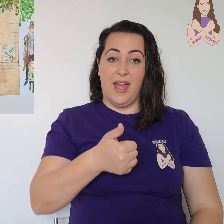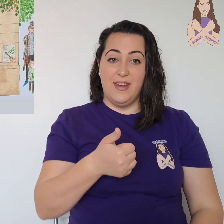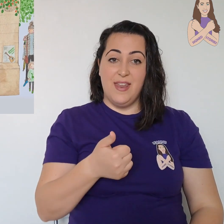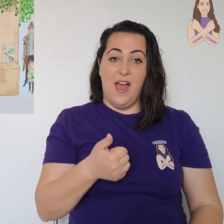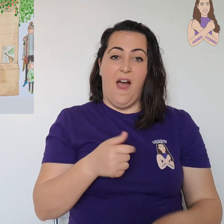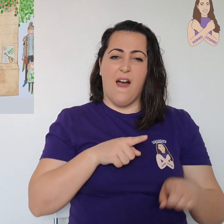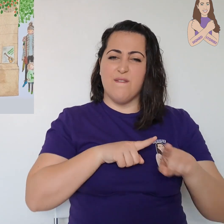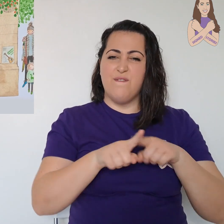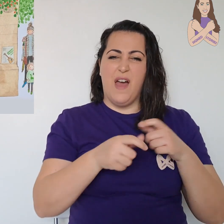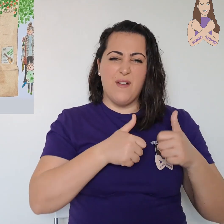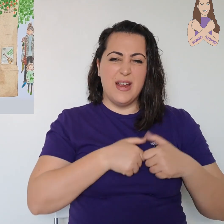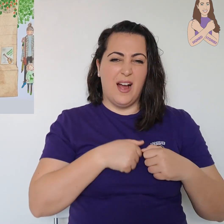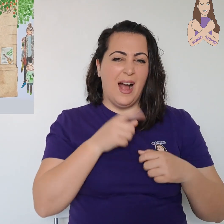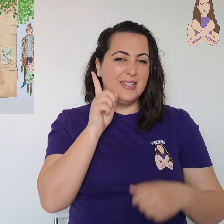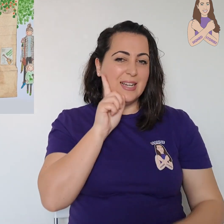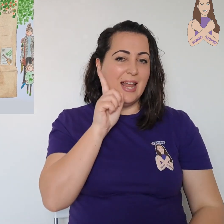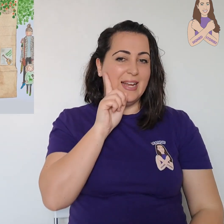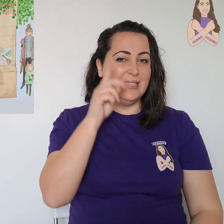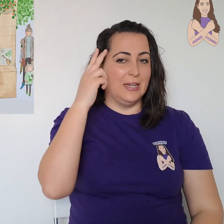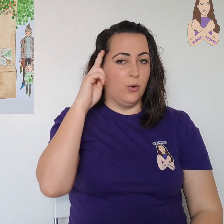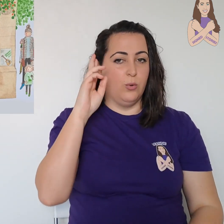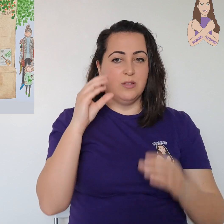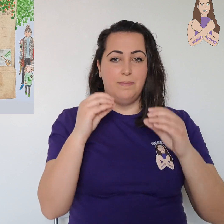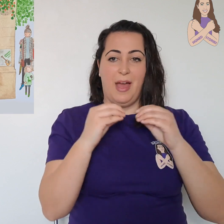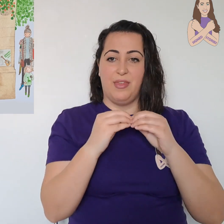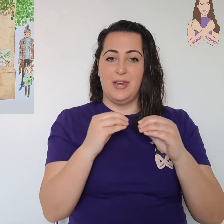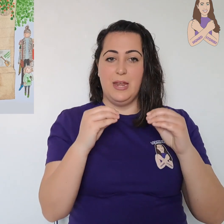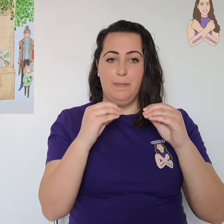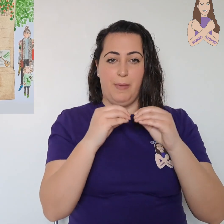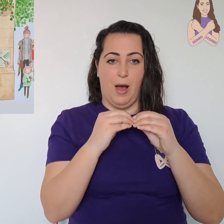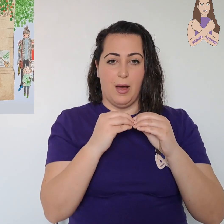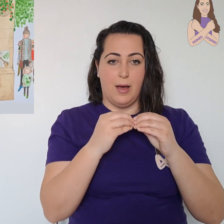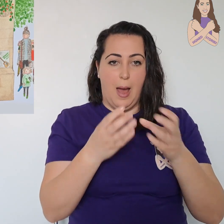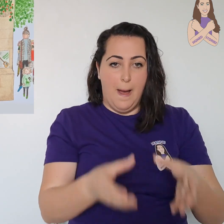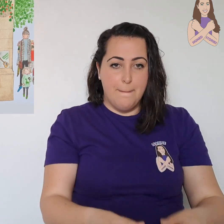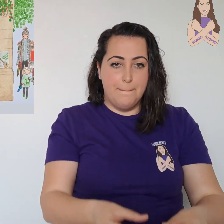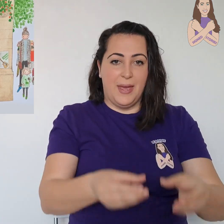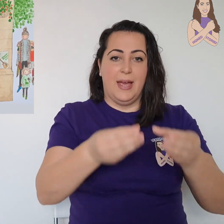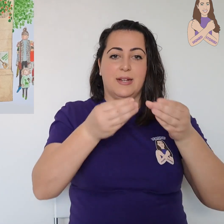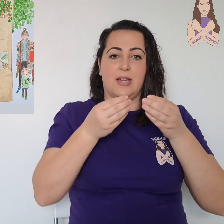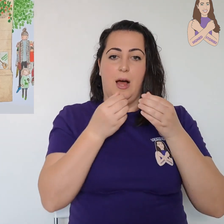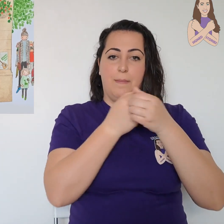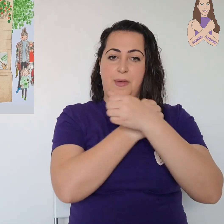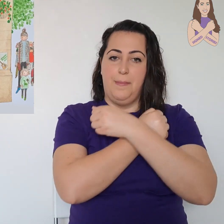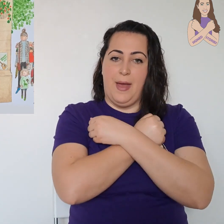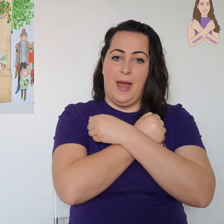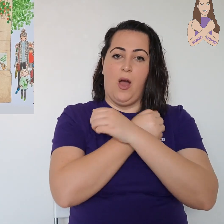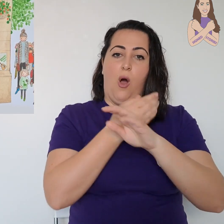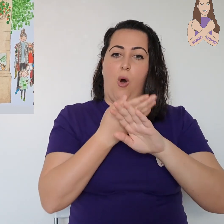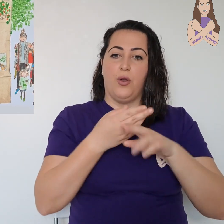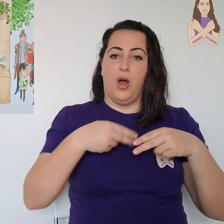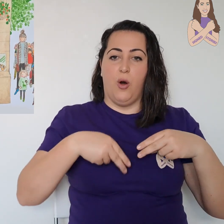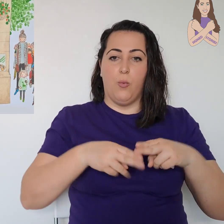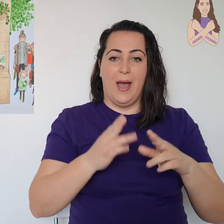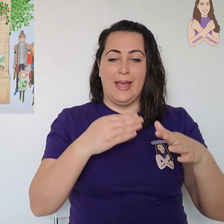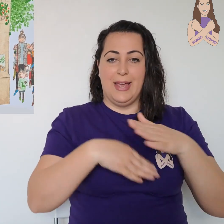Then a very kind lady called Bethany Burke picked up the bear on her way